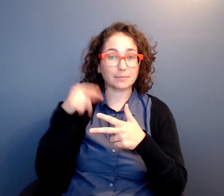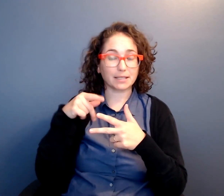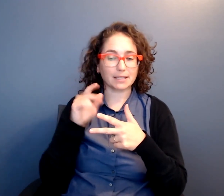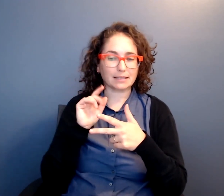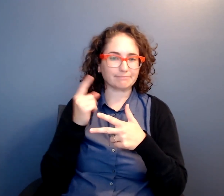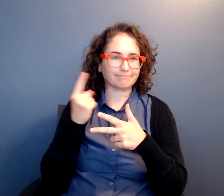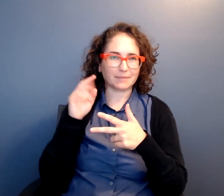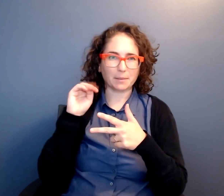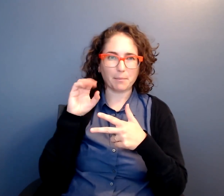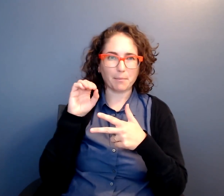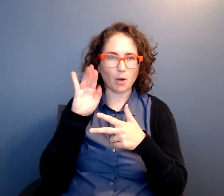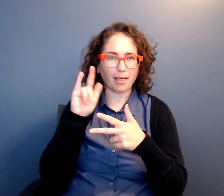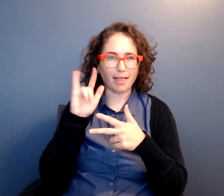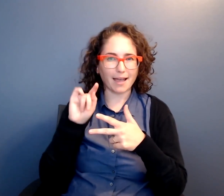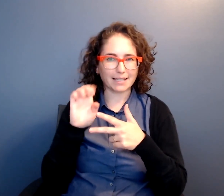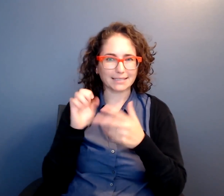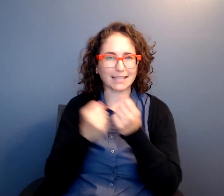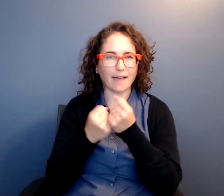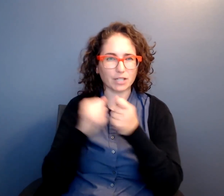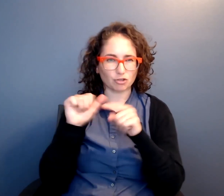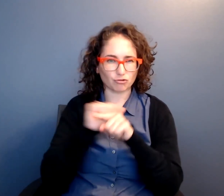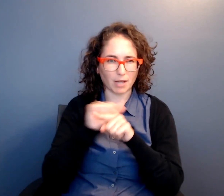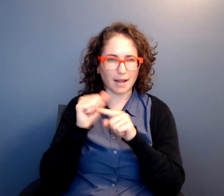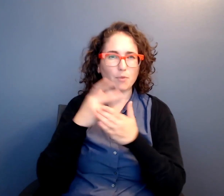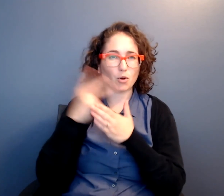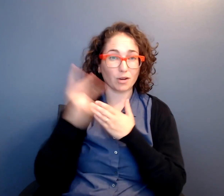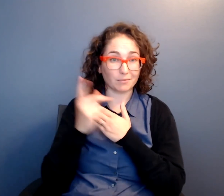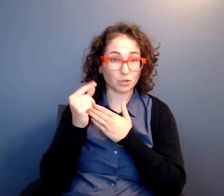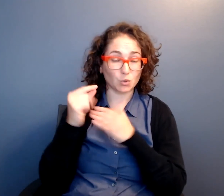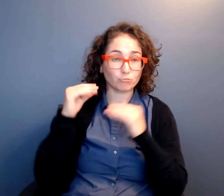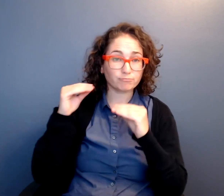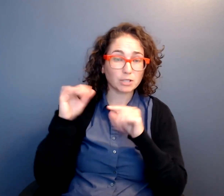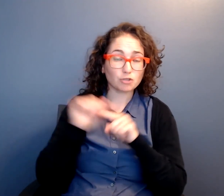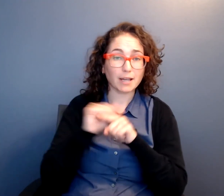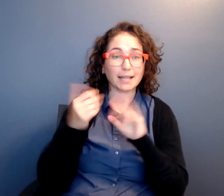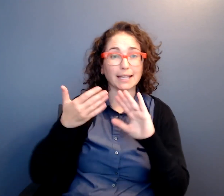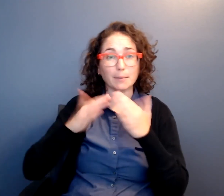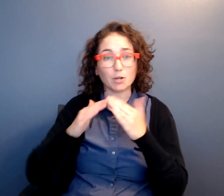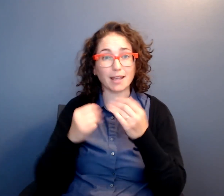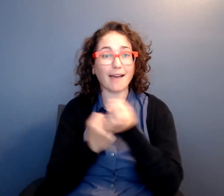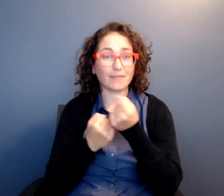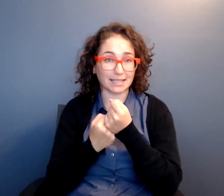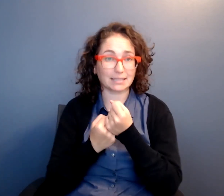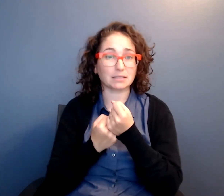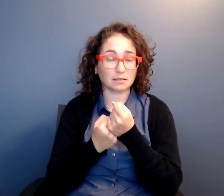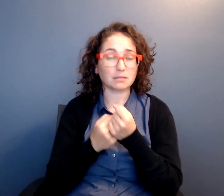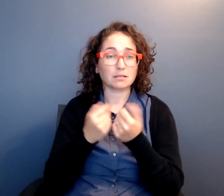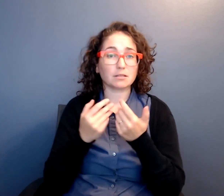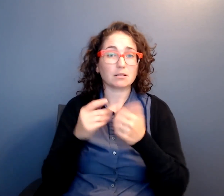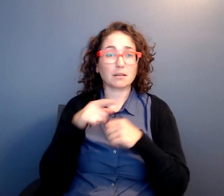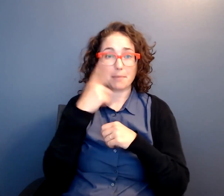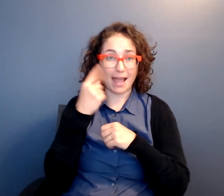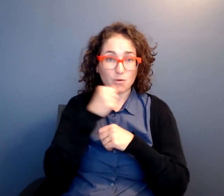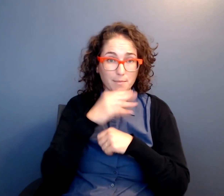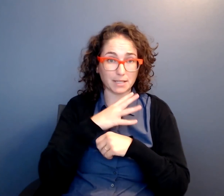Mobilized advocate training program. And what we do is we train community advocates. We train Black women